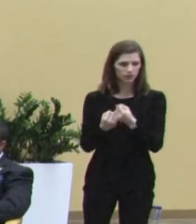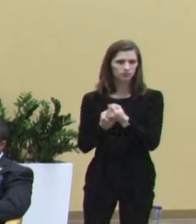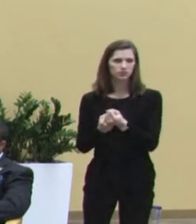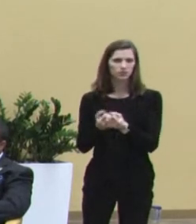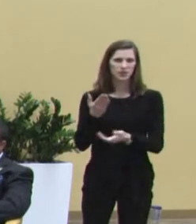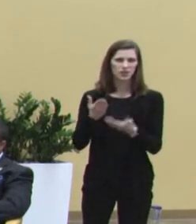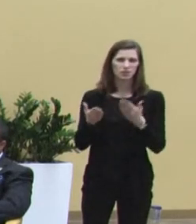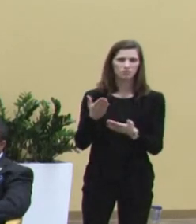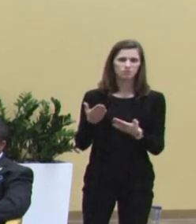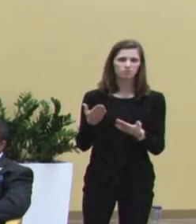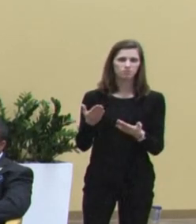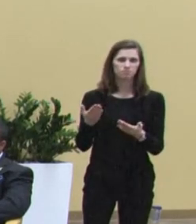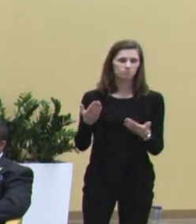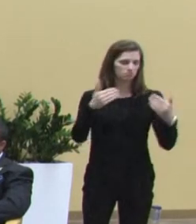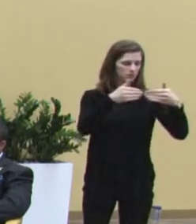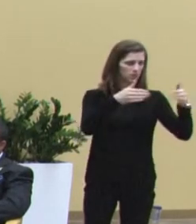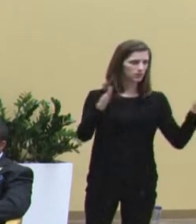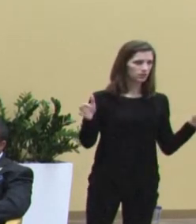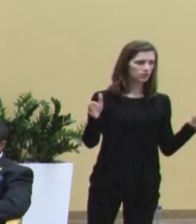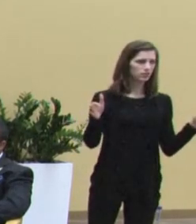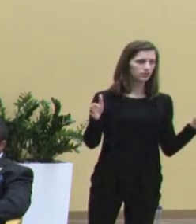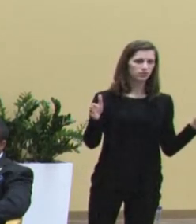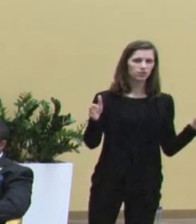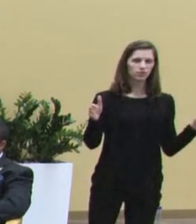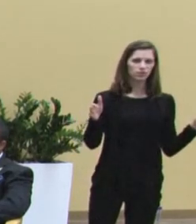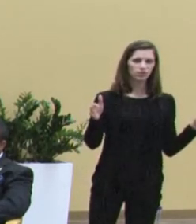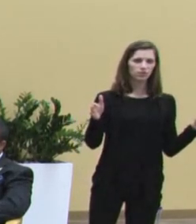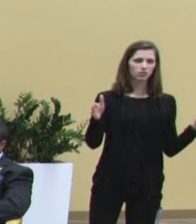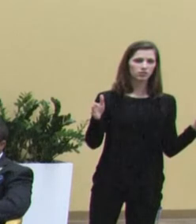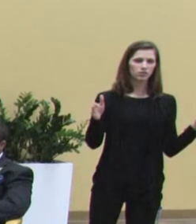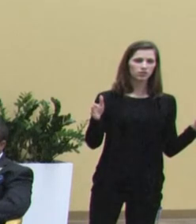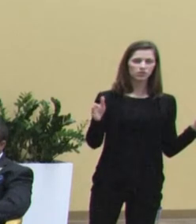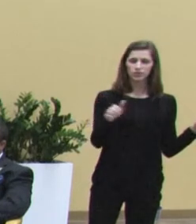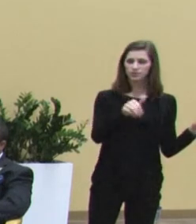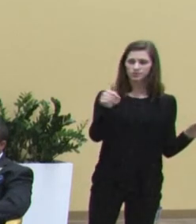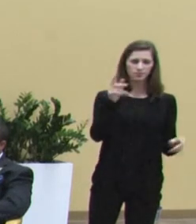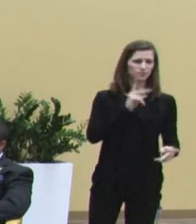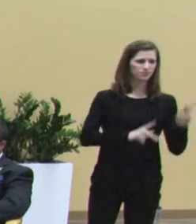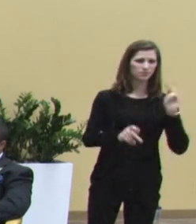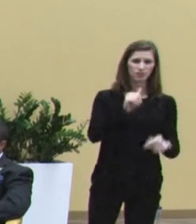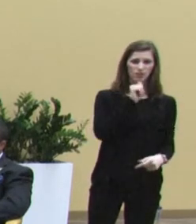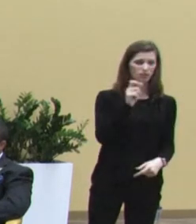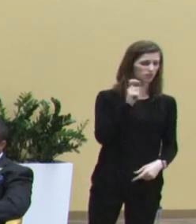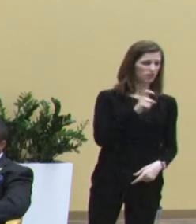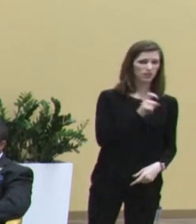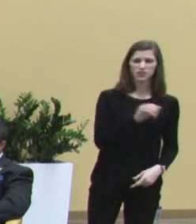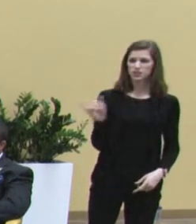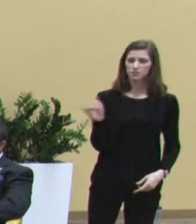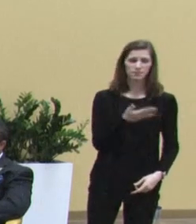on the mainstream would never ever come across because they don't look like me,